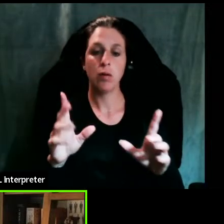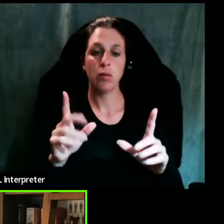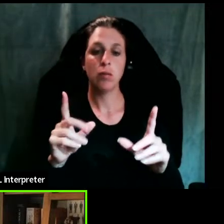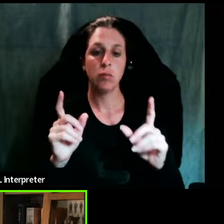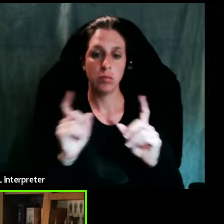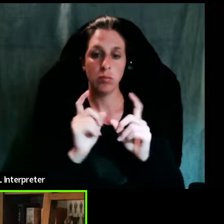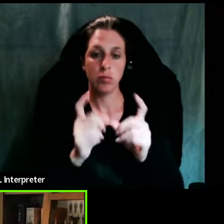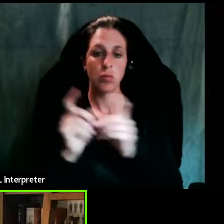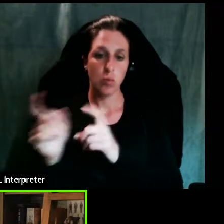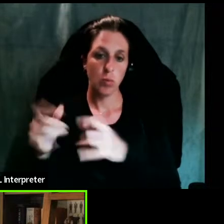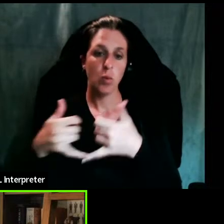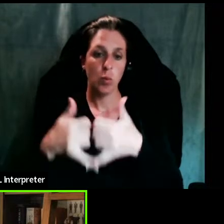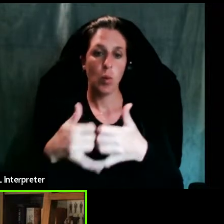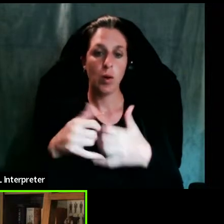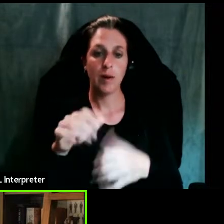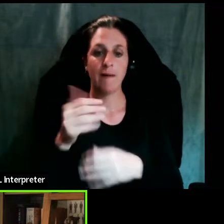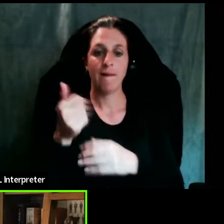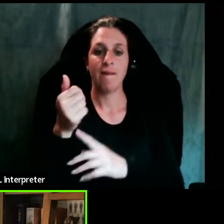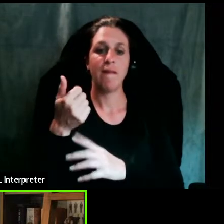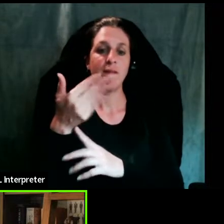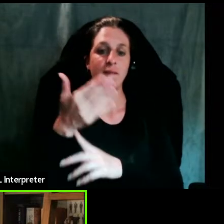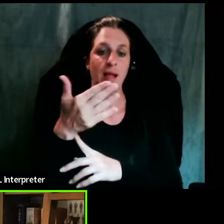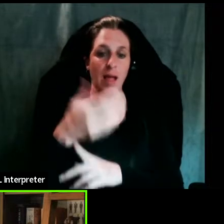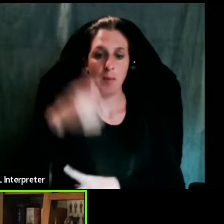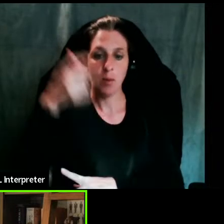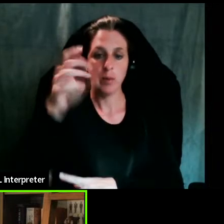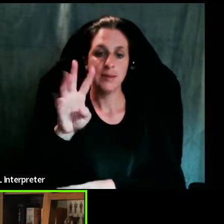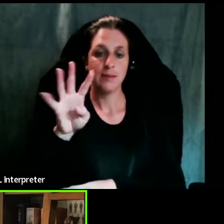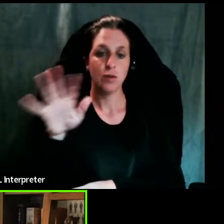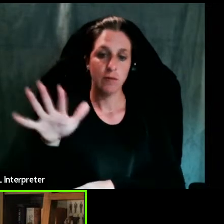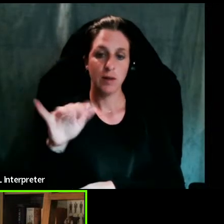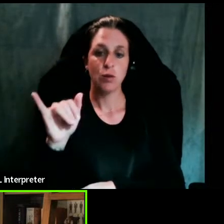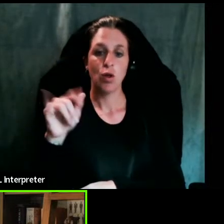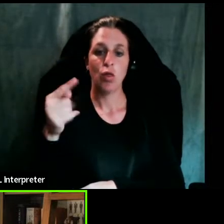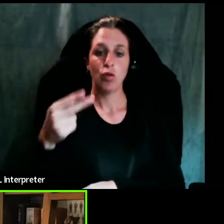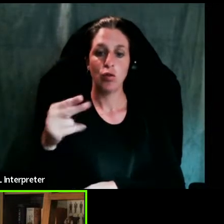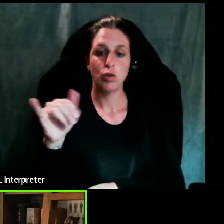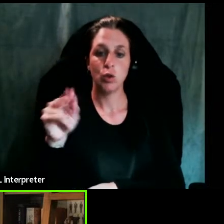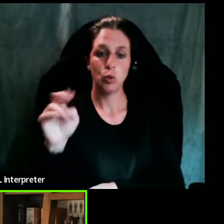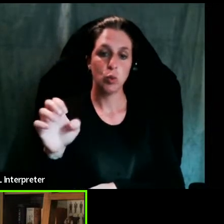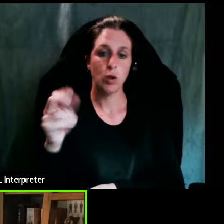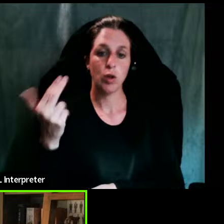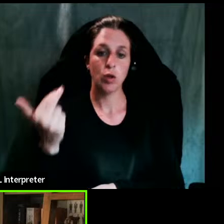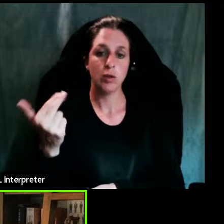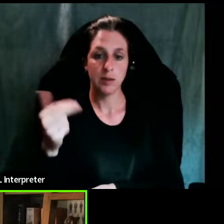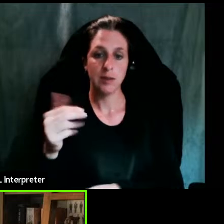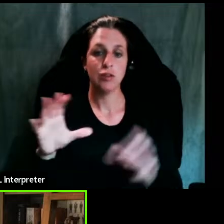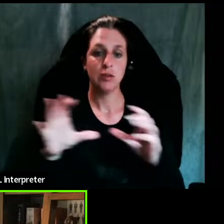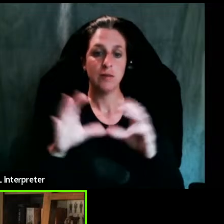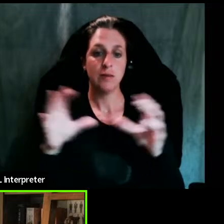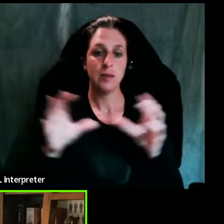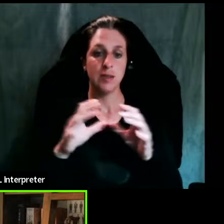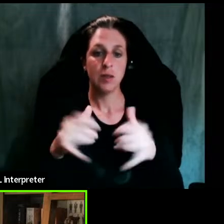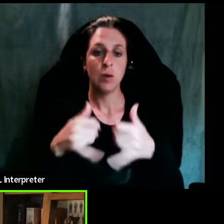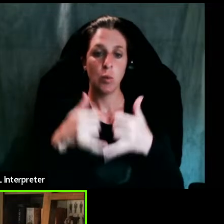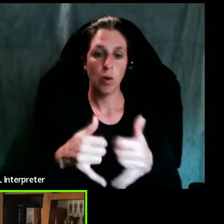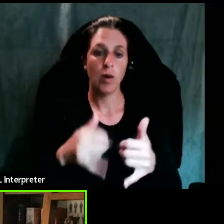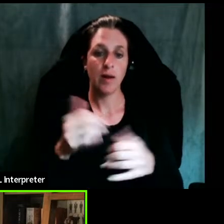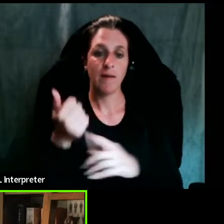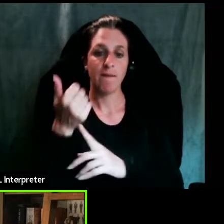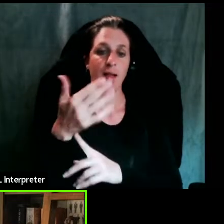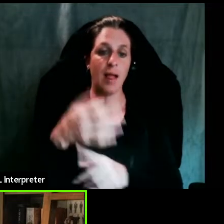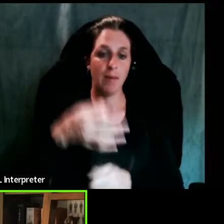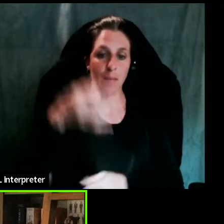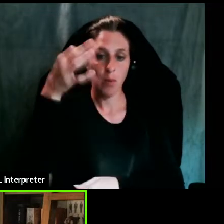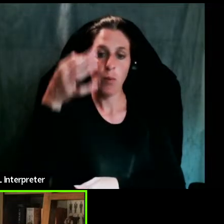at 6:45. Thursday, June 13th, certificates awarding at the flagpole at